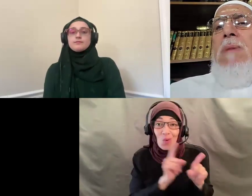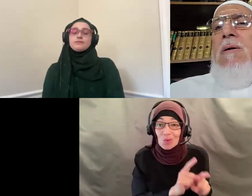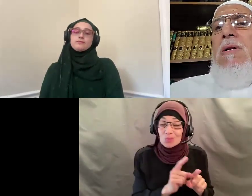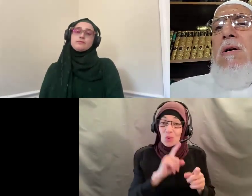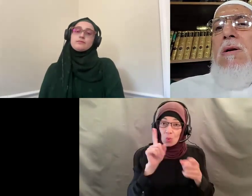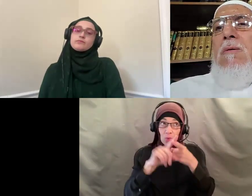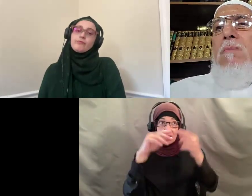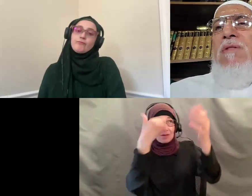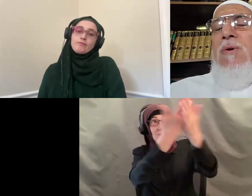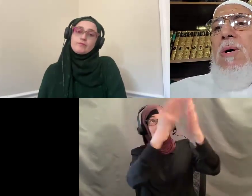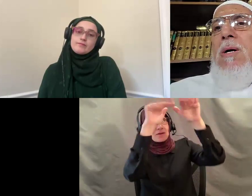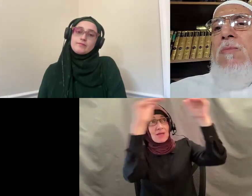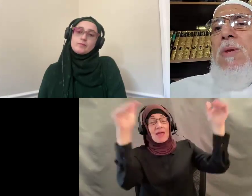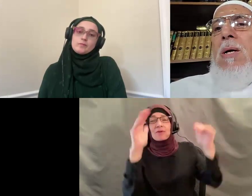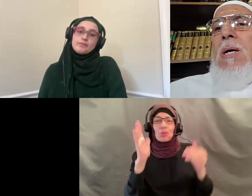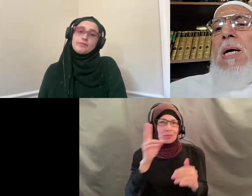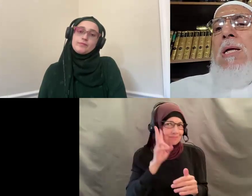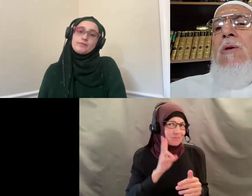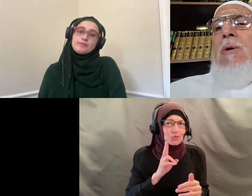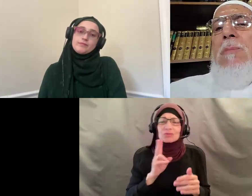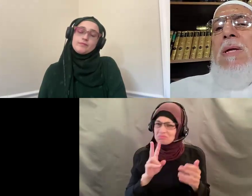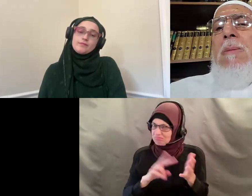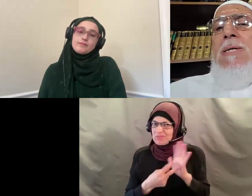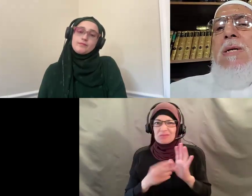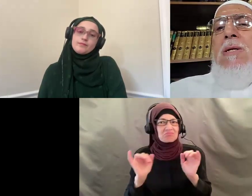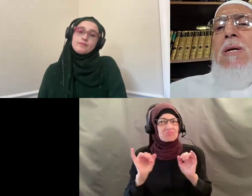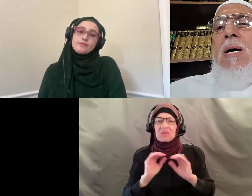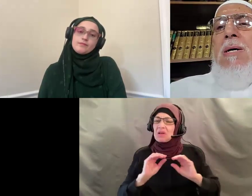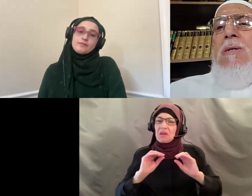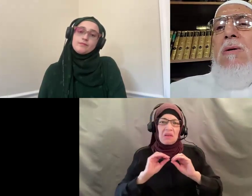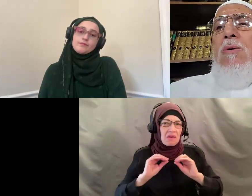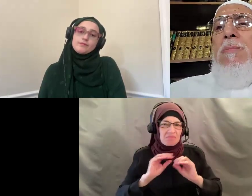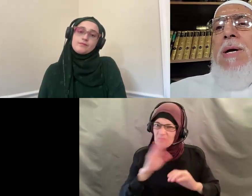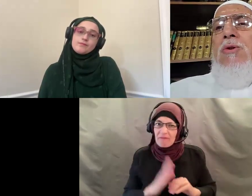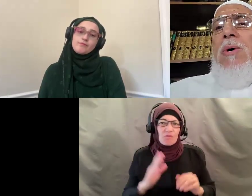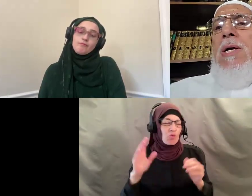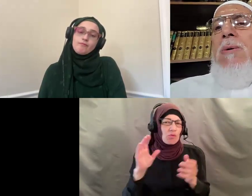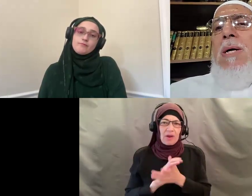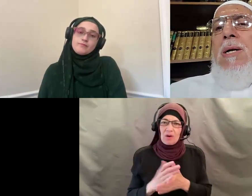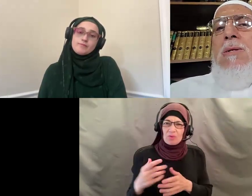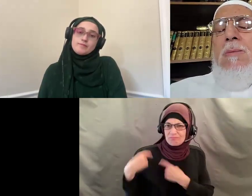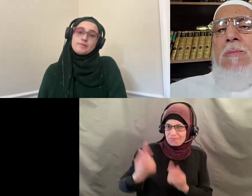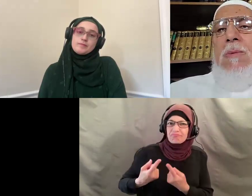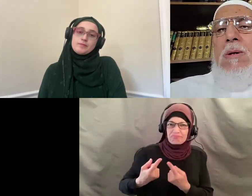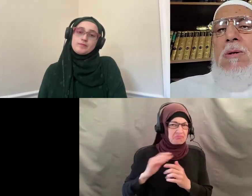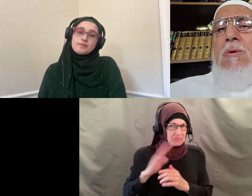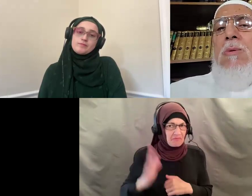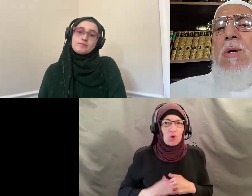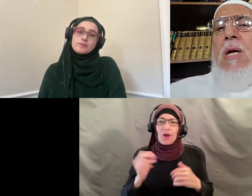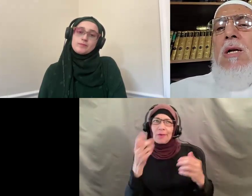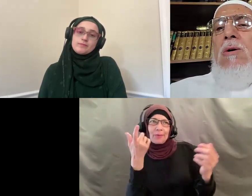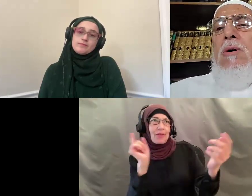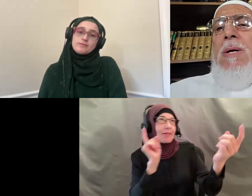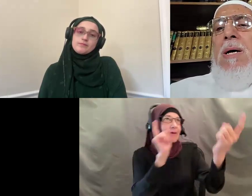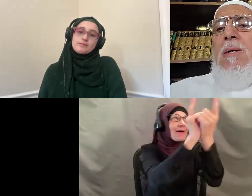not married before, and they will be the best in their eyes compared to anyone else. So they